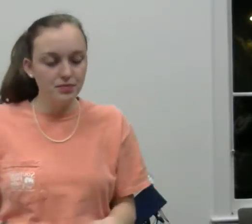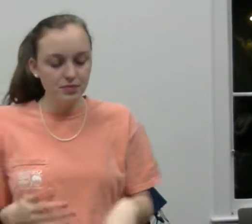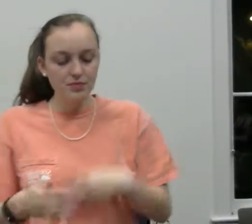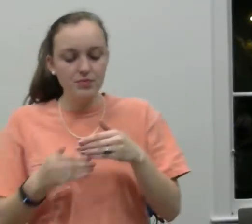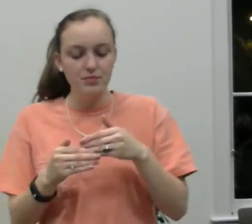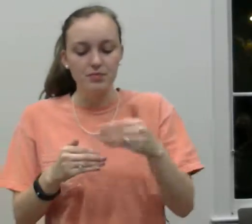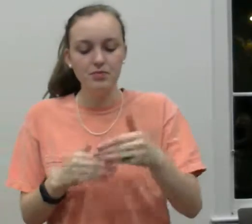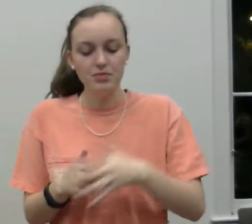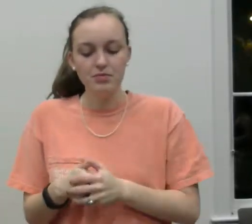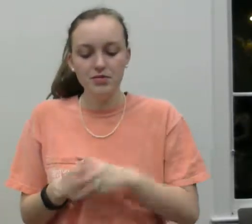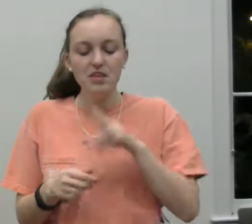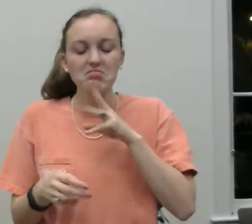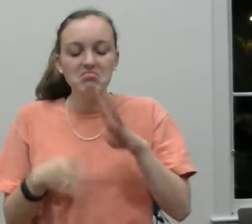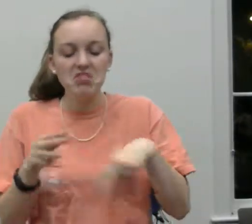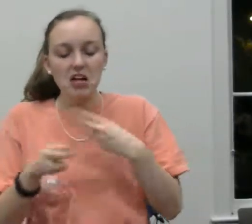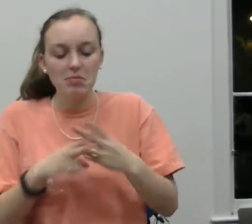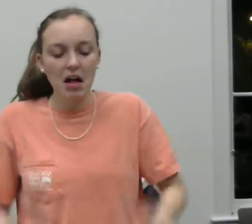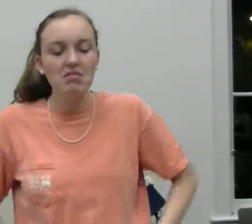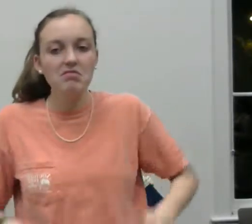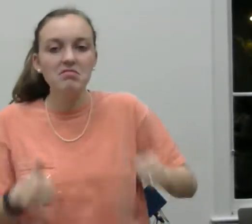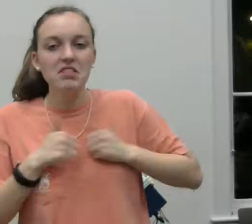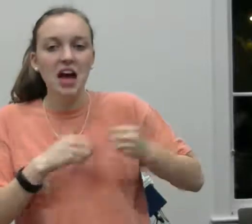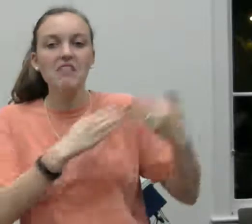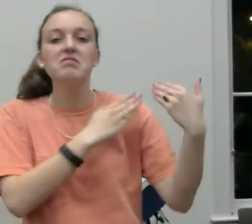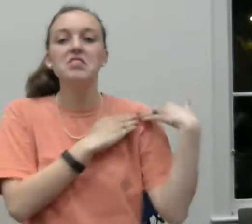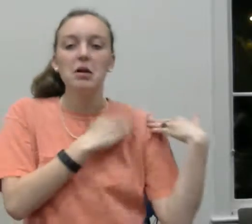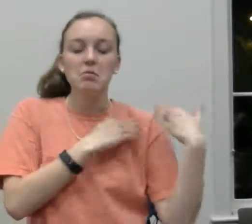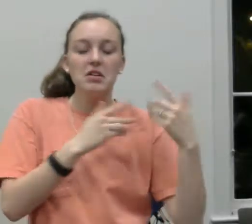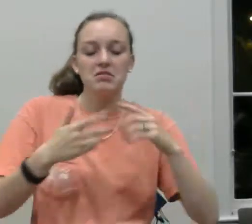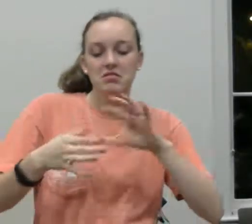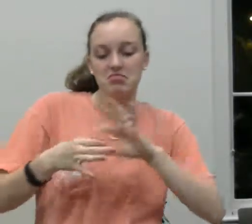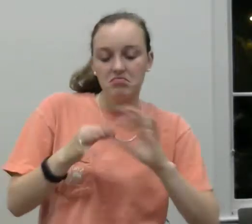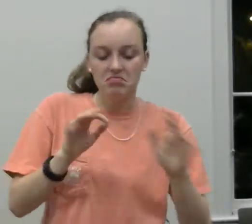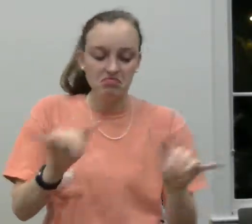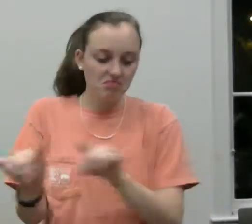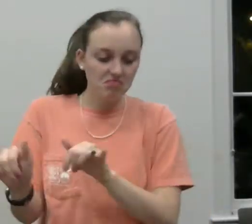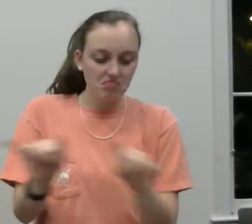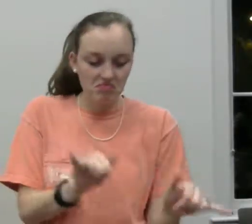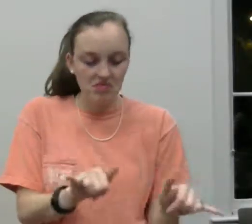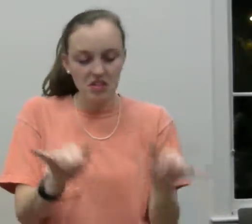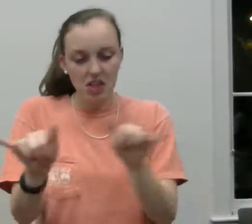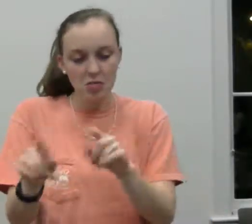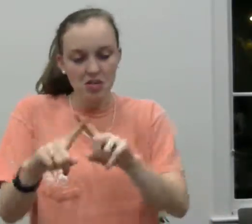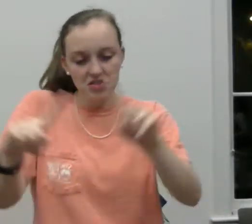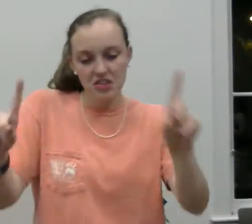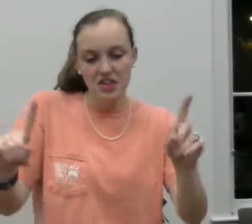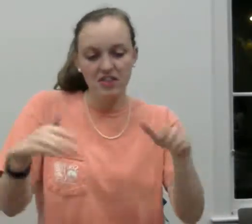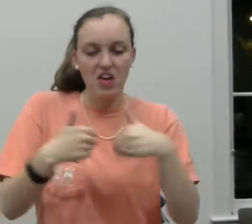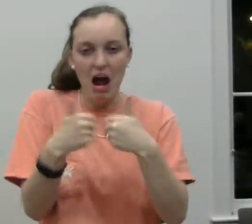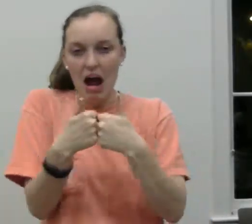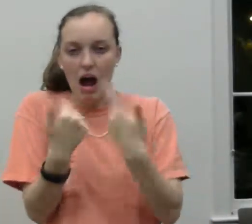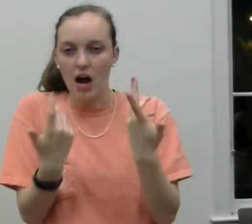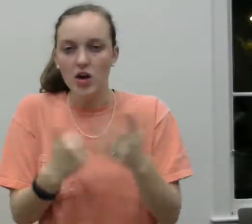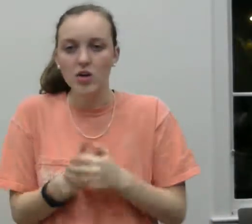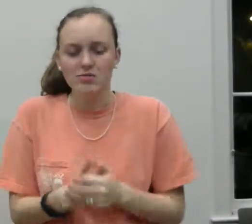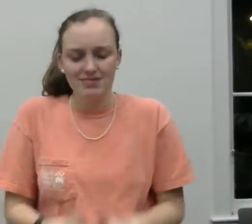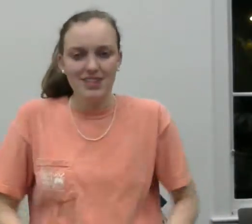interdependent on one another. Let's go with this kind of how is life similar and different, and we'll be looking at that. And then how does life